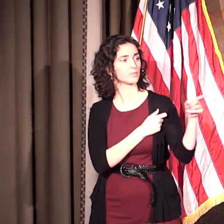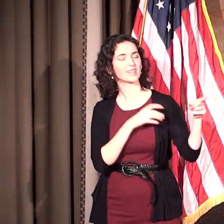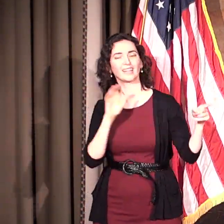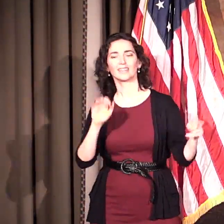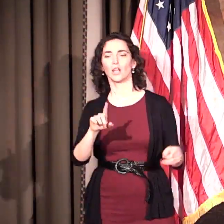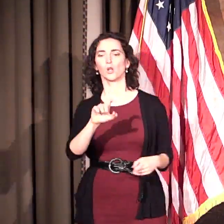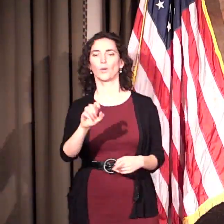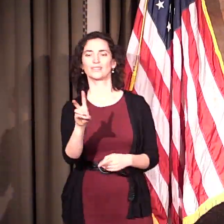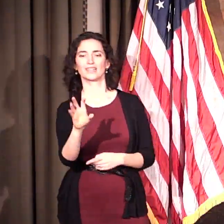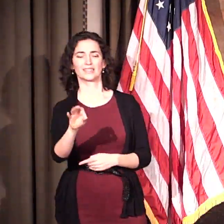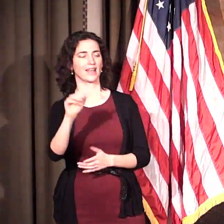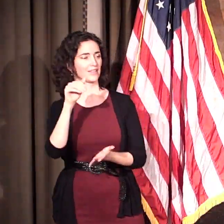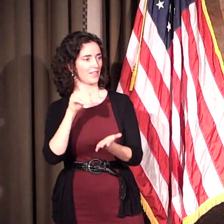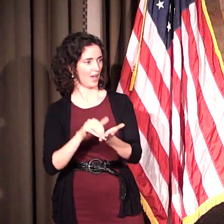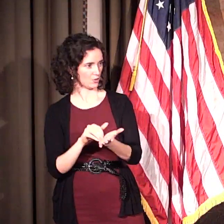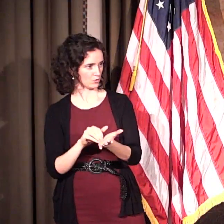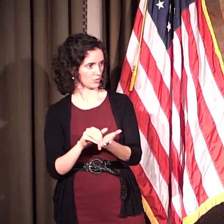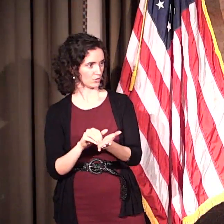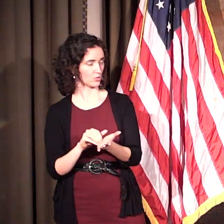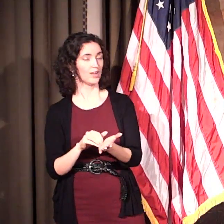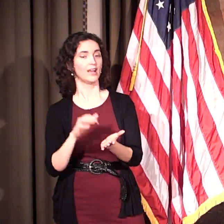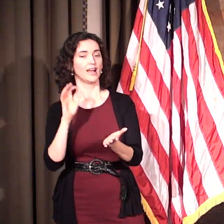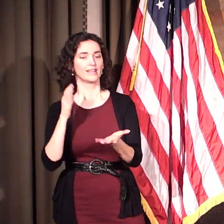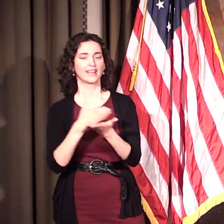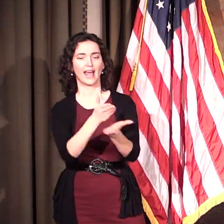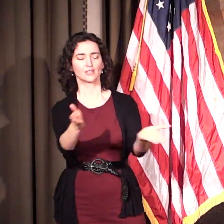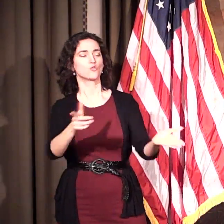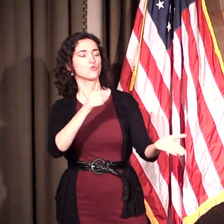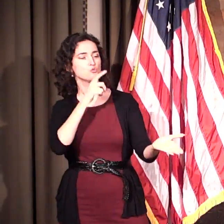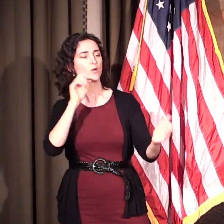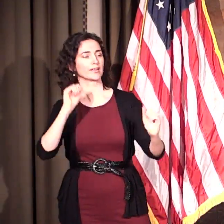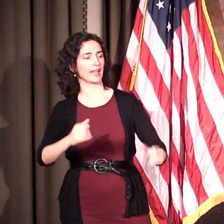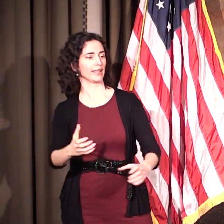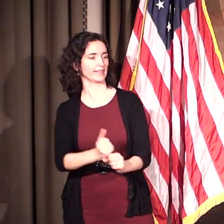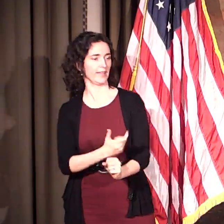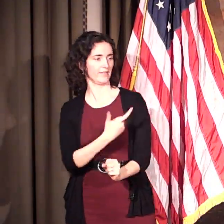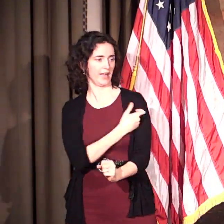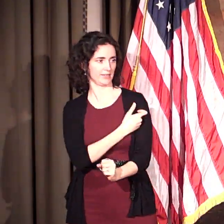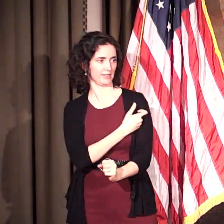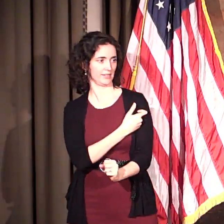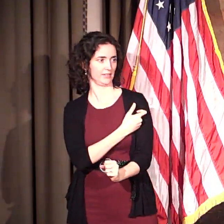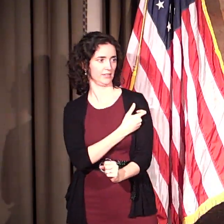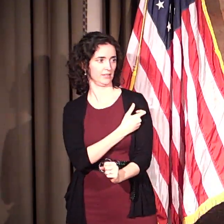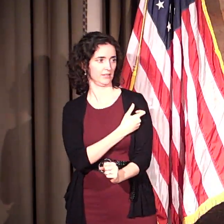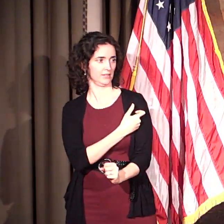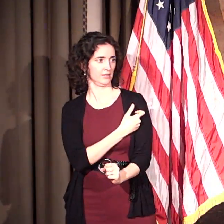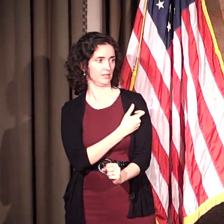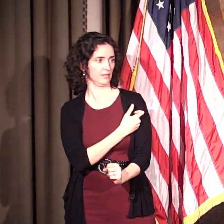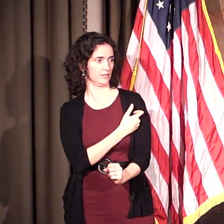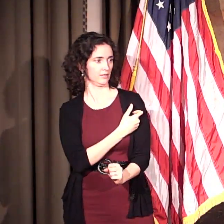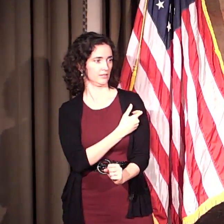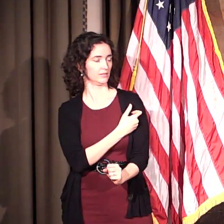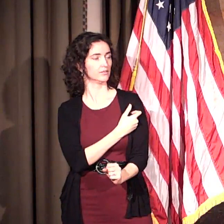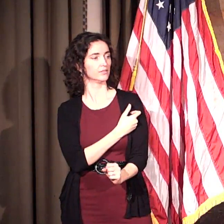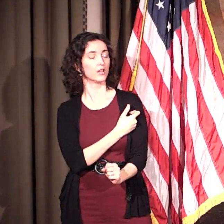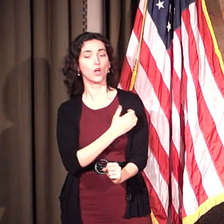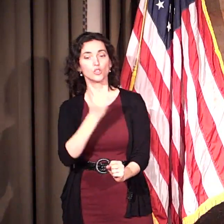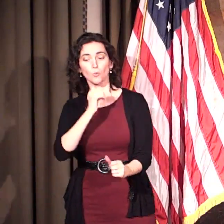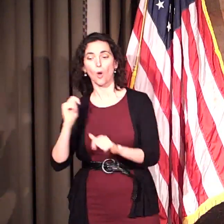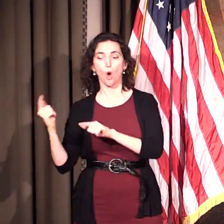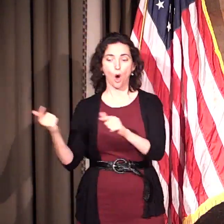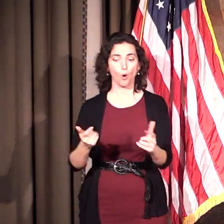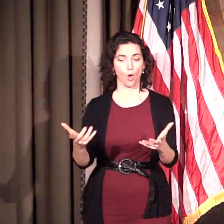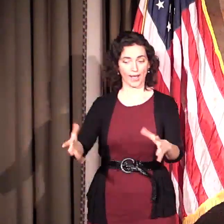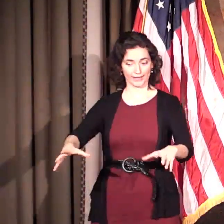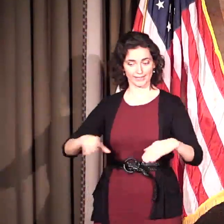the full population that could get vaccinated. That's not necessarily the full. I mean, that would, if everybody in that group wanted to